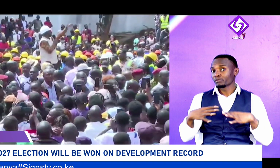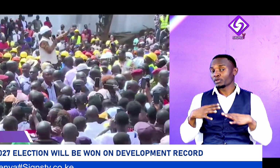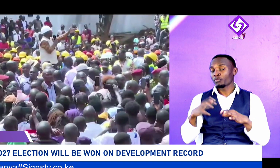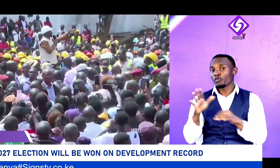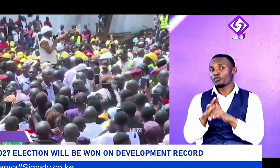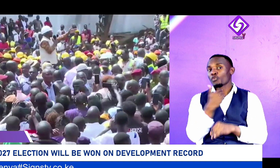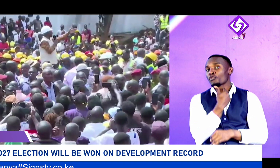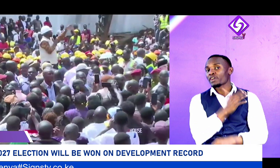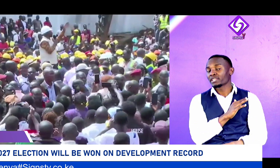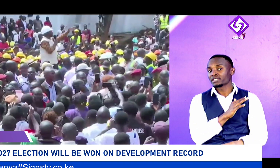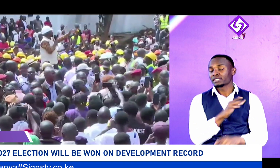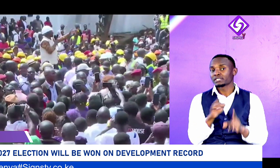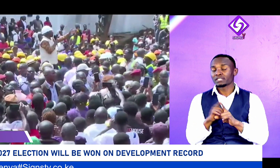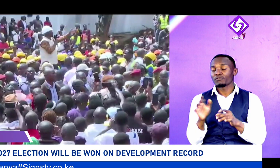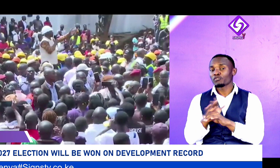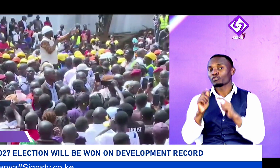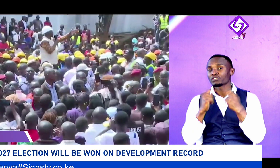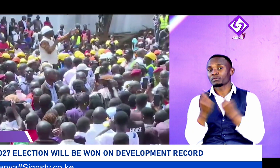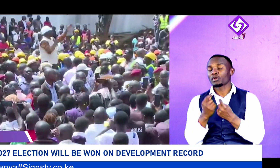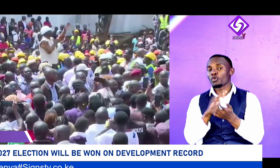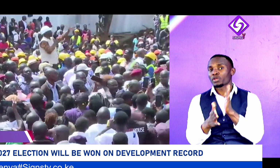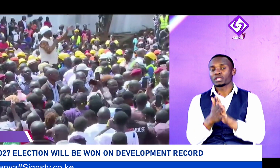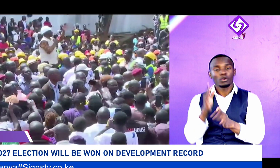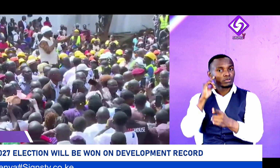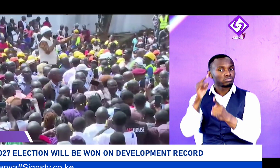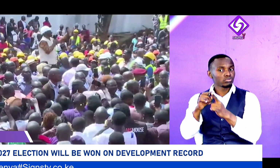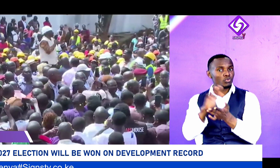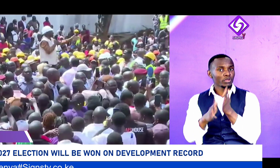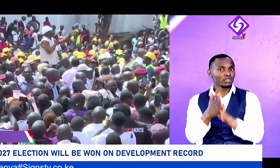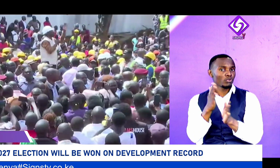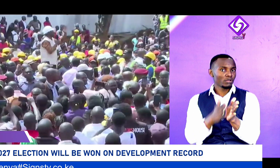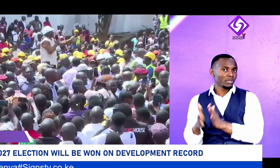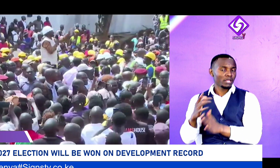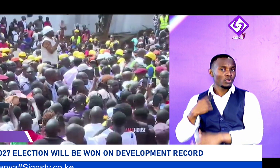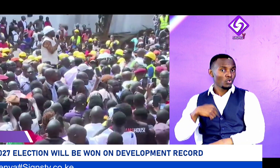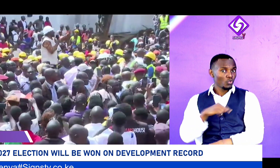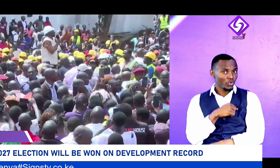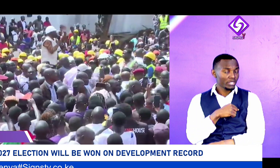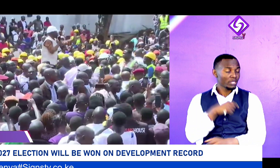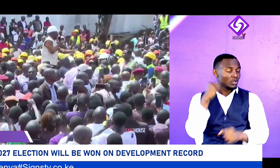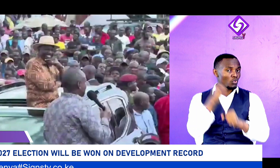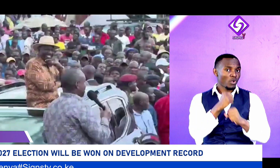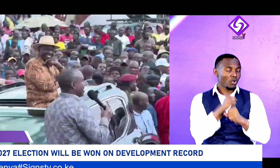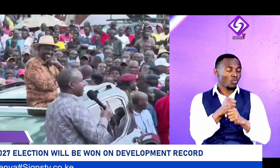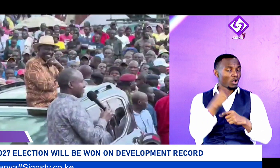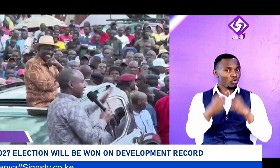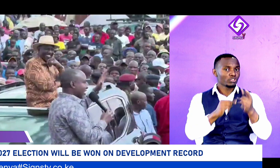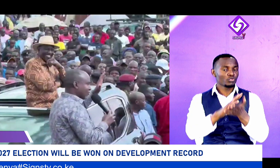hawana agenda, wale hawana mpango, ya kwamba sisi ni watu wa kazi bila break. Baba akisema left